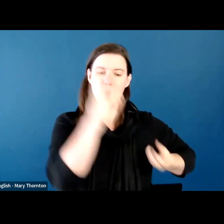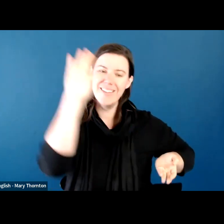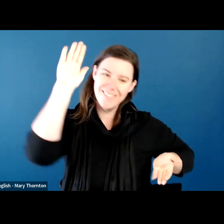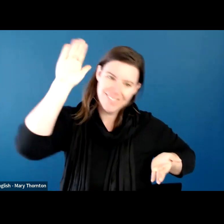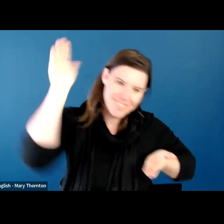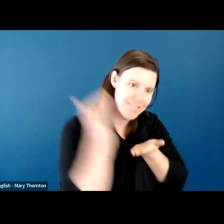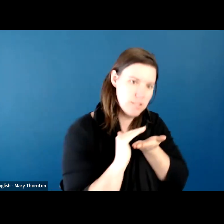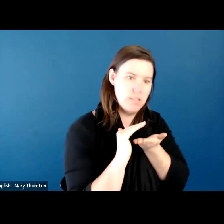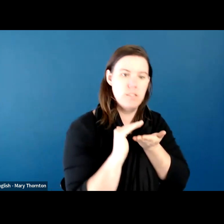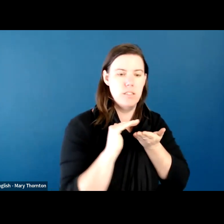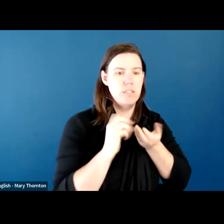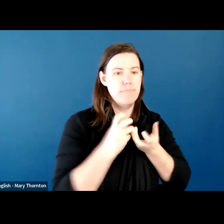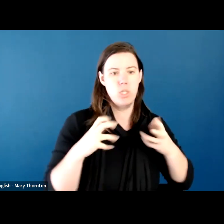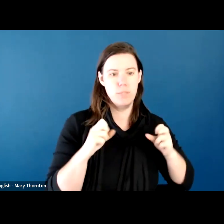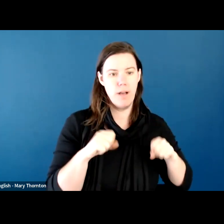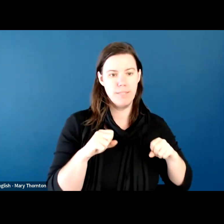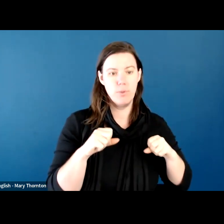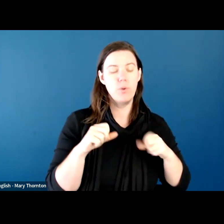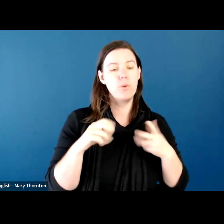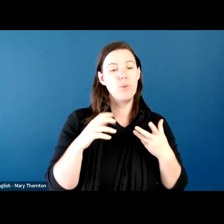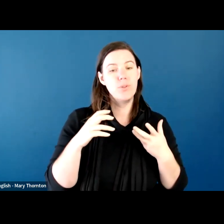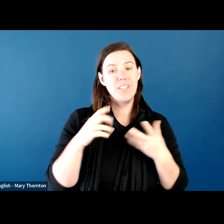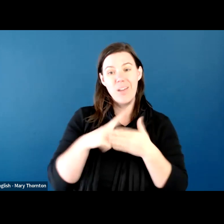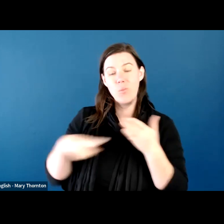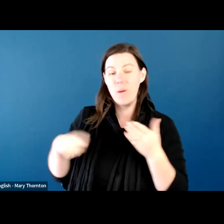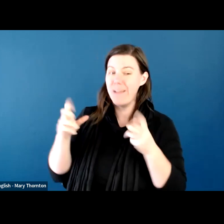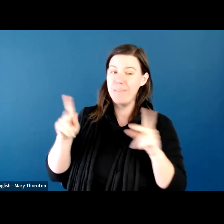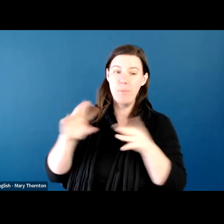and echoing what many have talked about, right? It will the